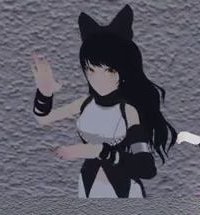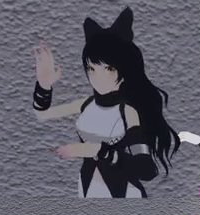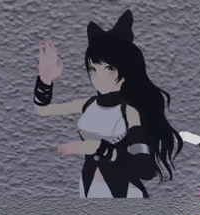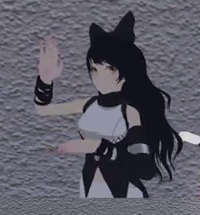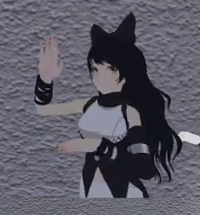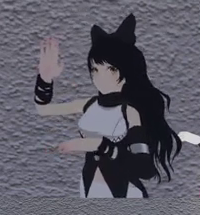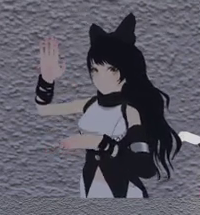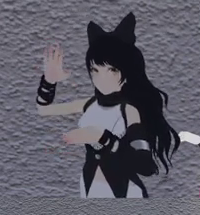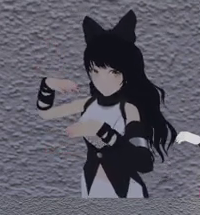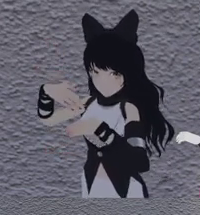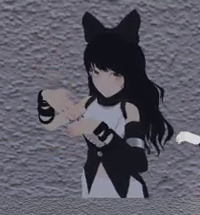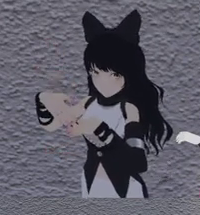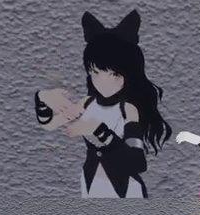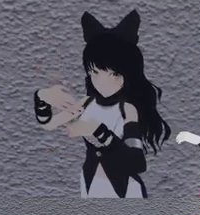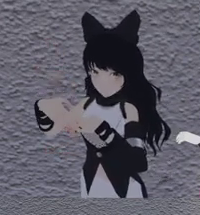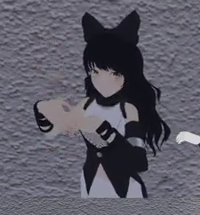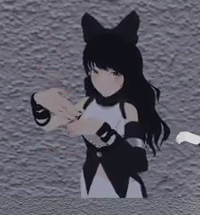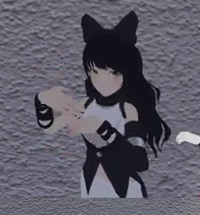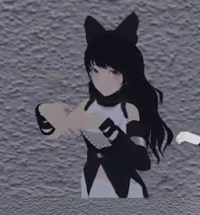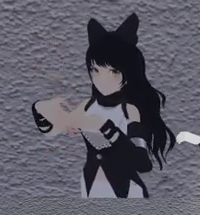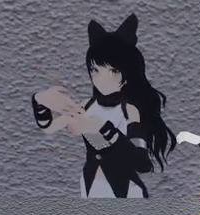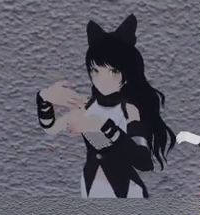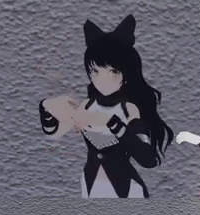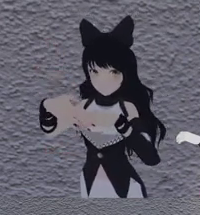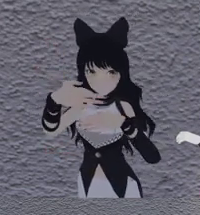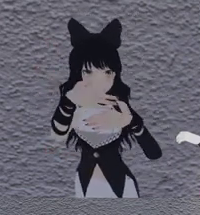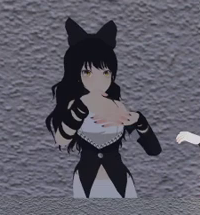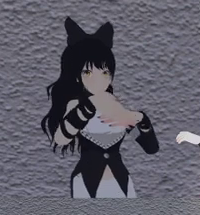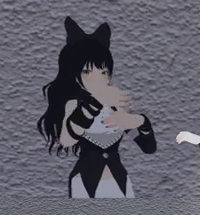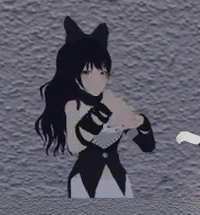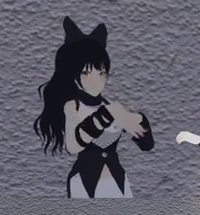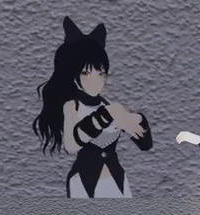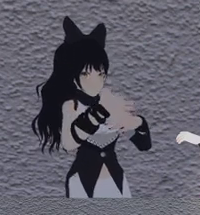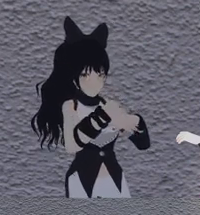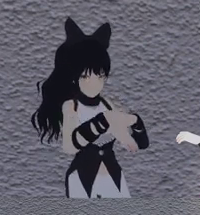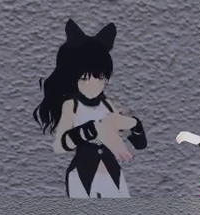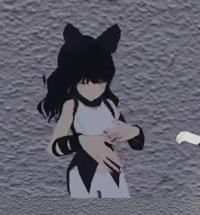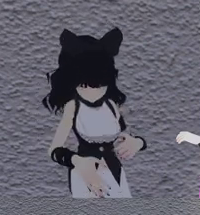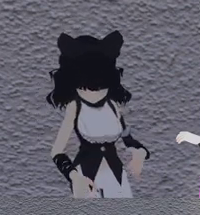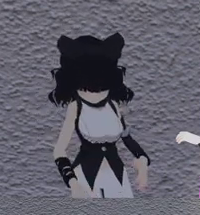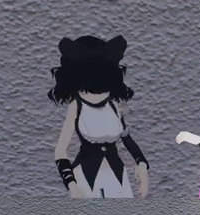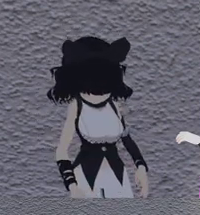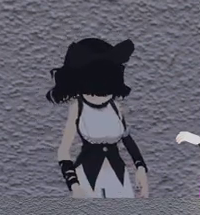So this is an open hand, and then you're using a relaxed hand for this one. Bread.